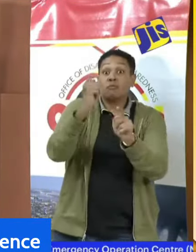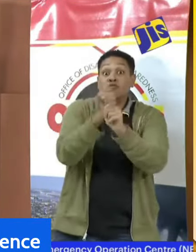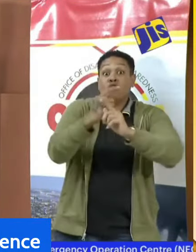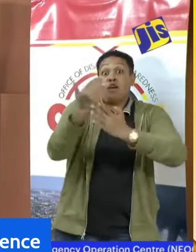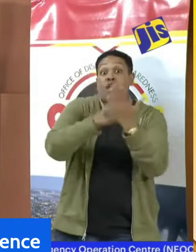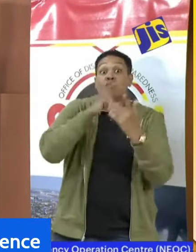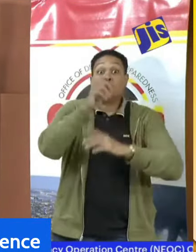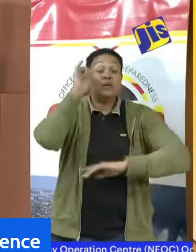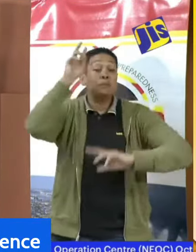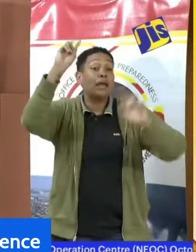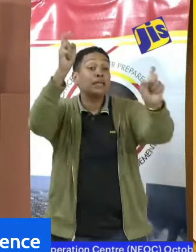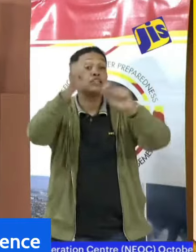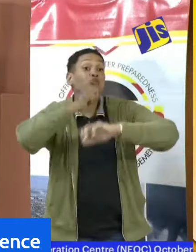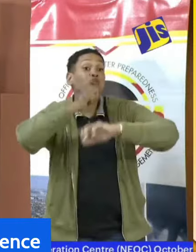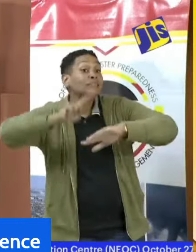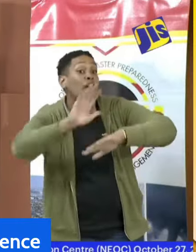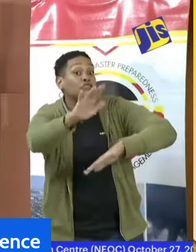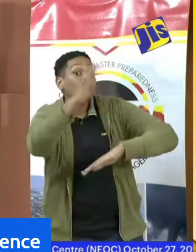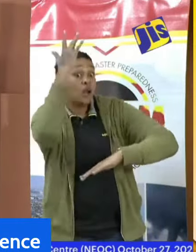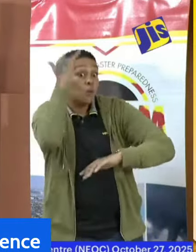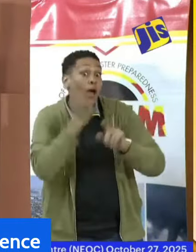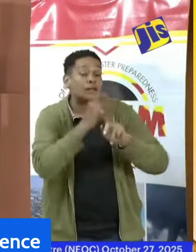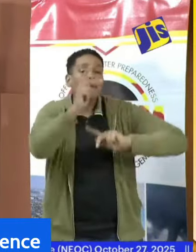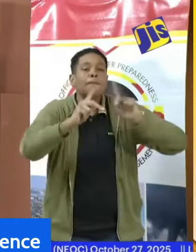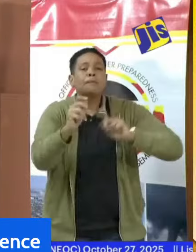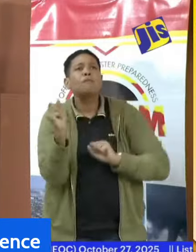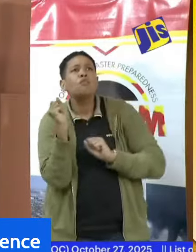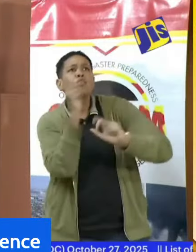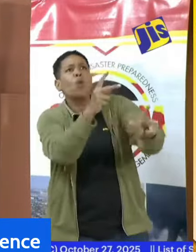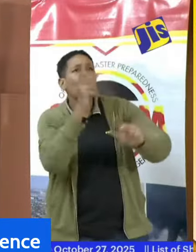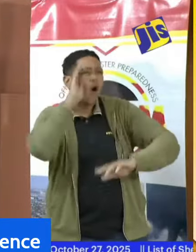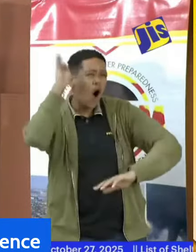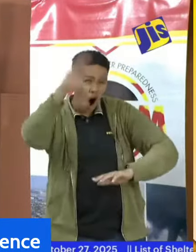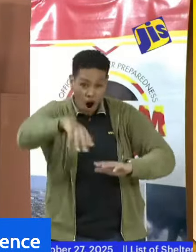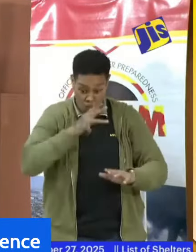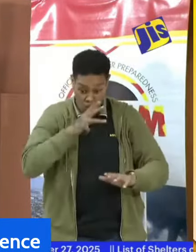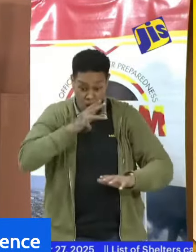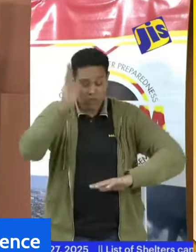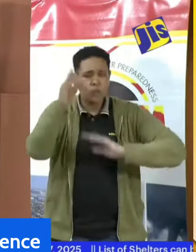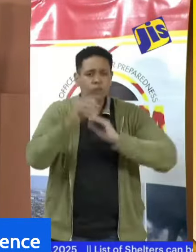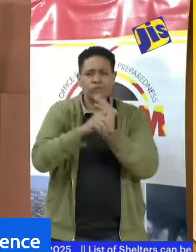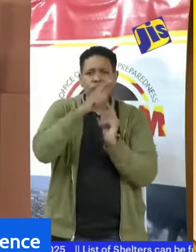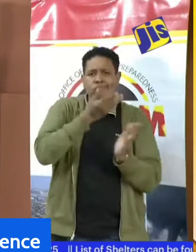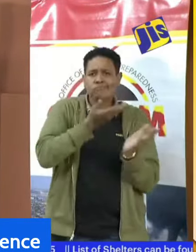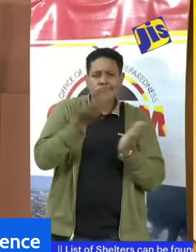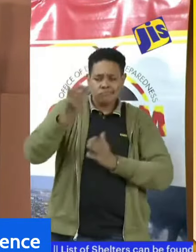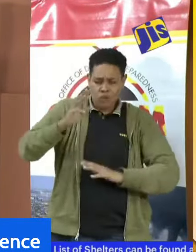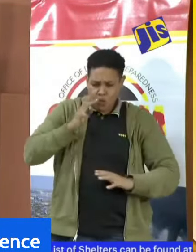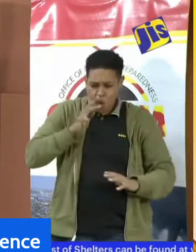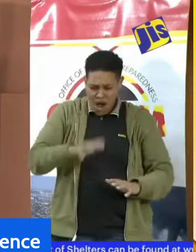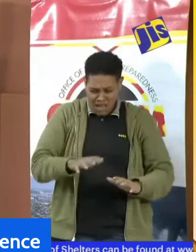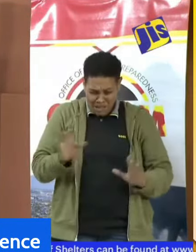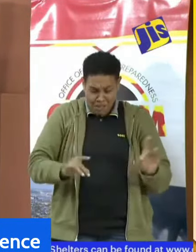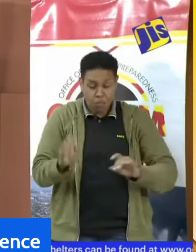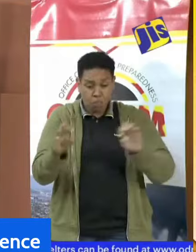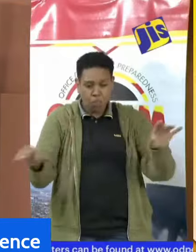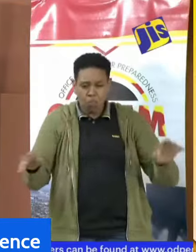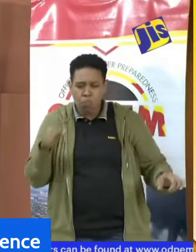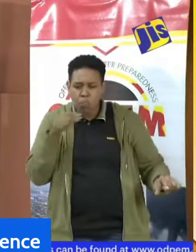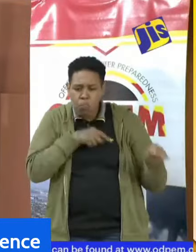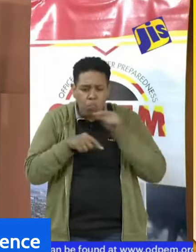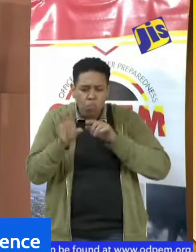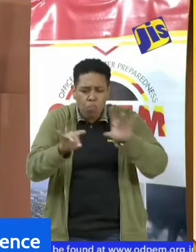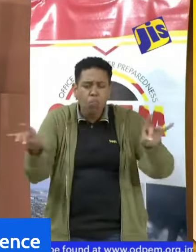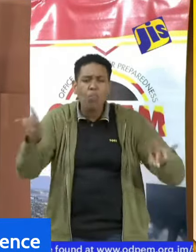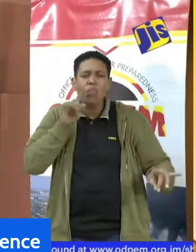issue naturally because people throw things all over. The water will bring it to the lowest point, and there'll be a concentration